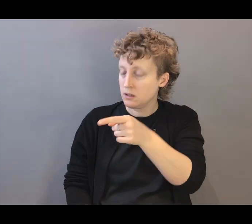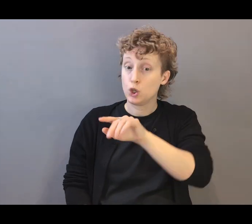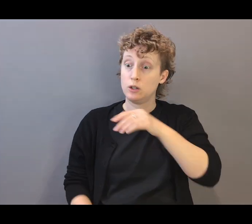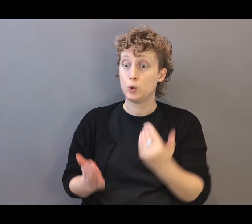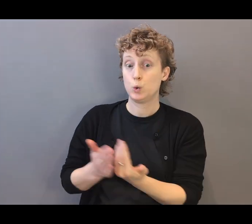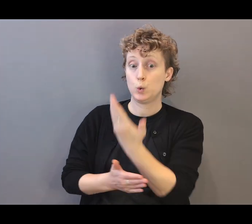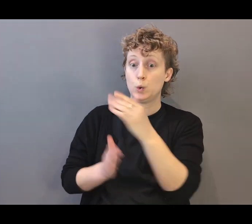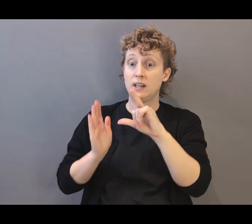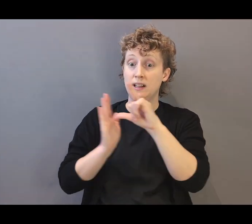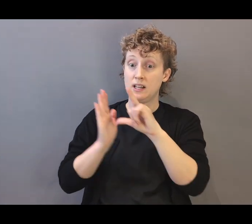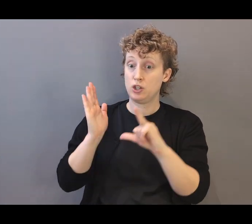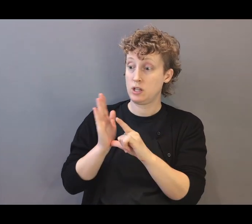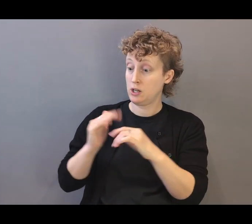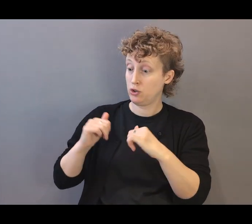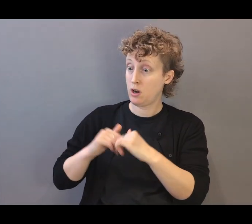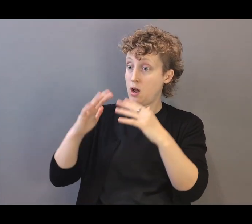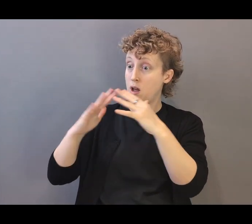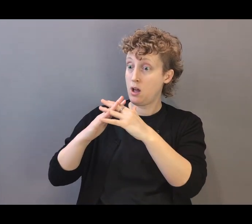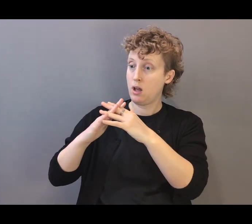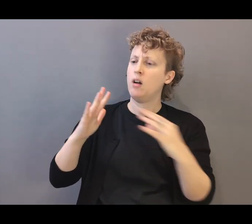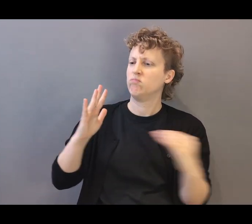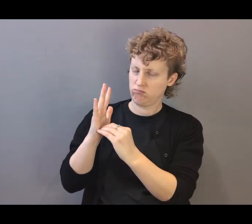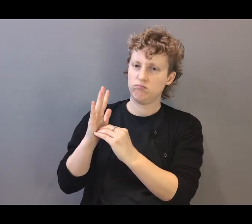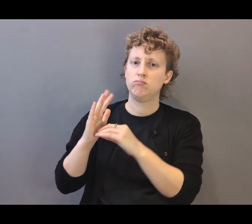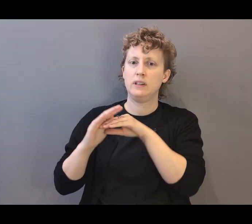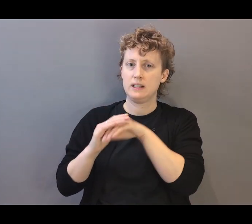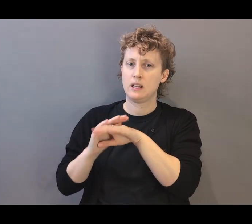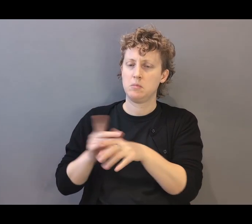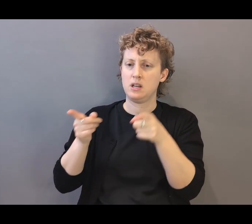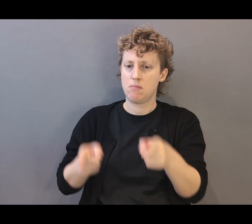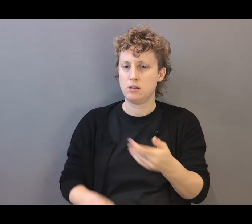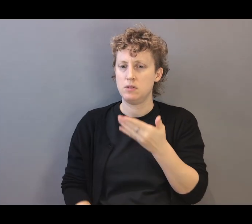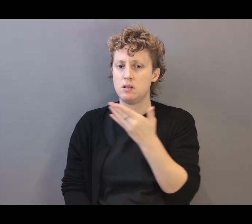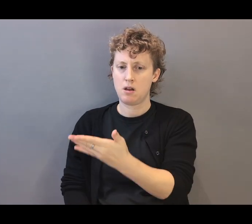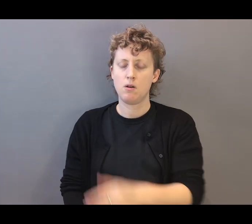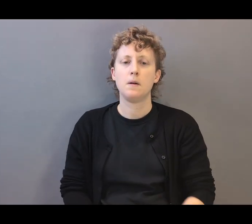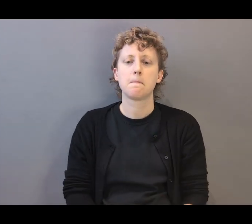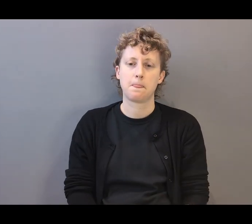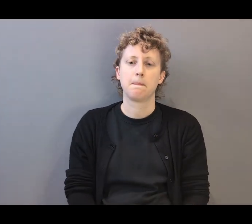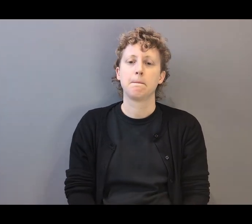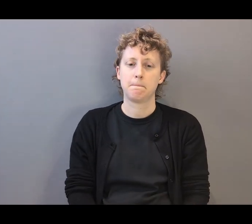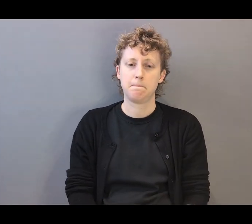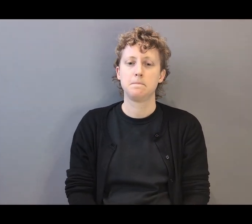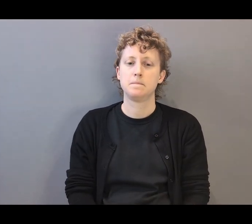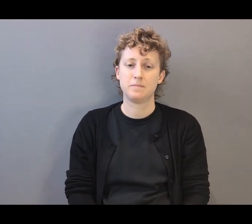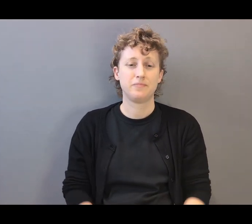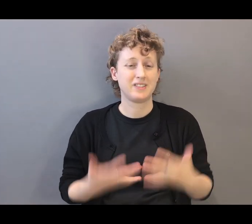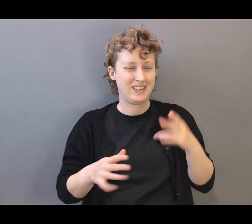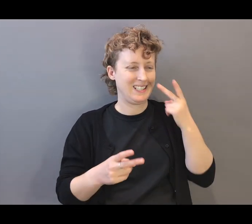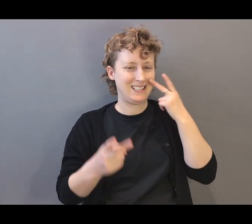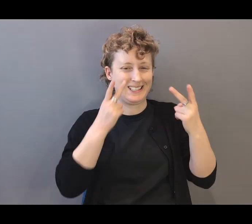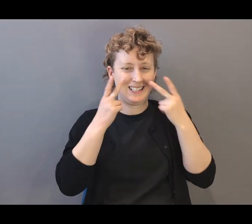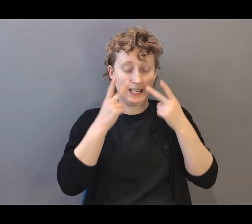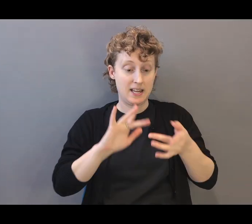policy area, accessibility is there. And this also will be part of our work. We've seen this with the Digital Euro, with the